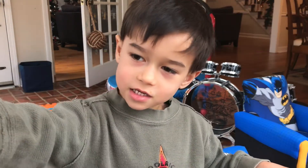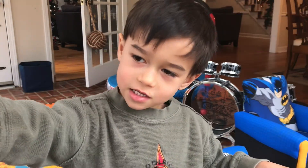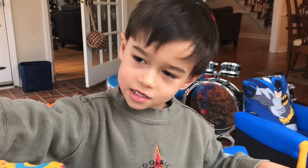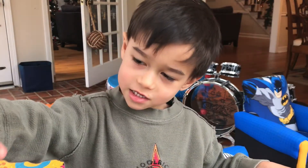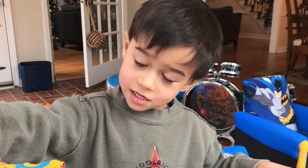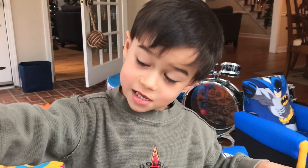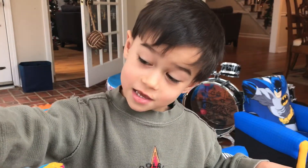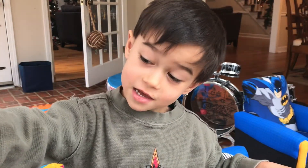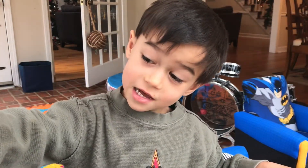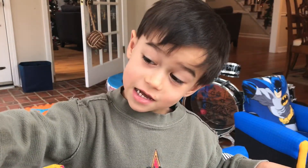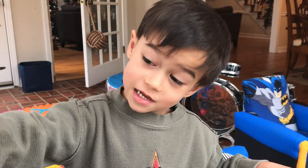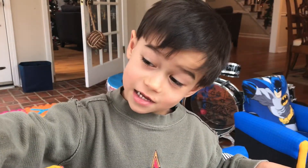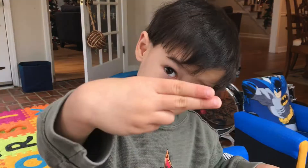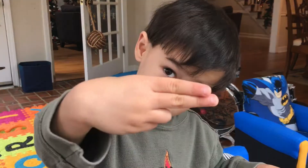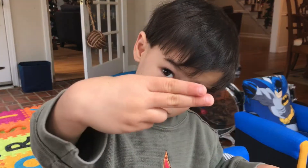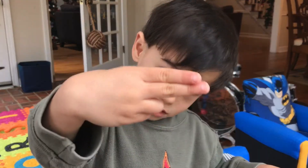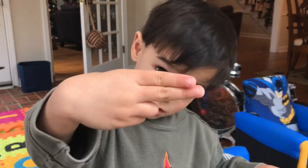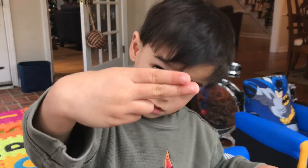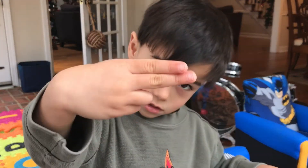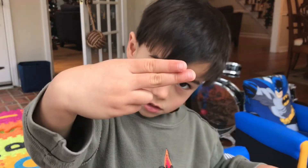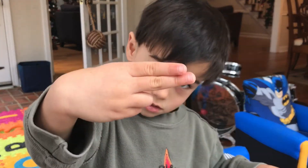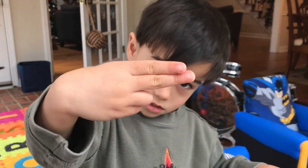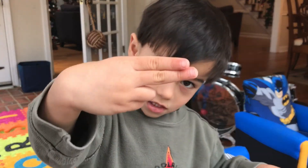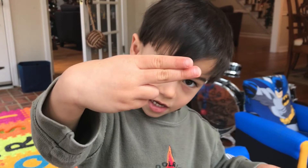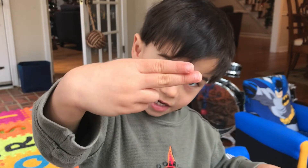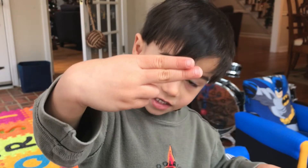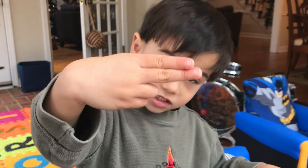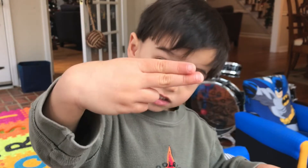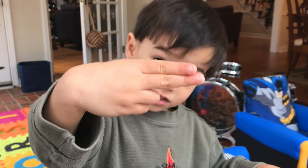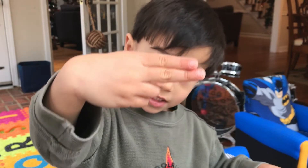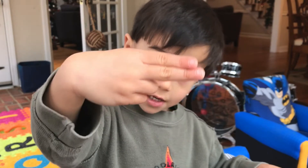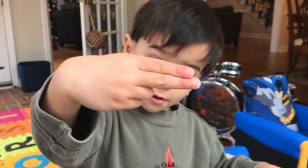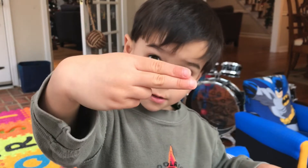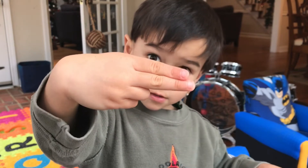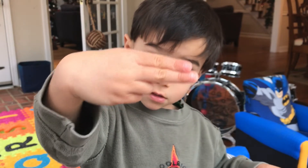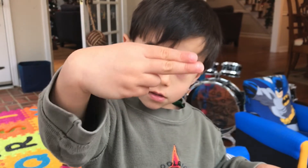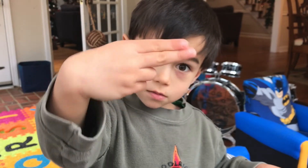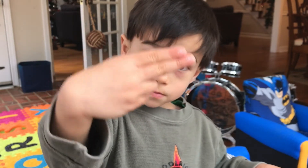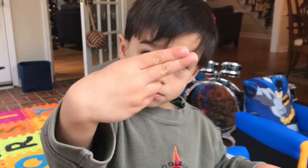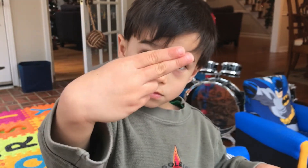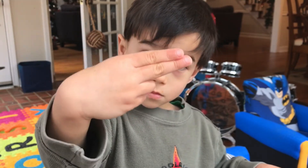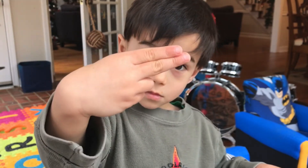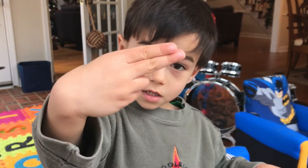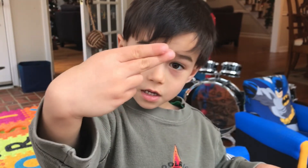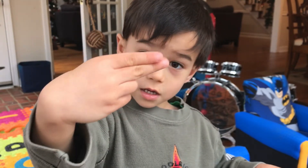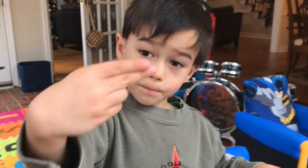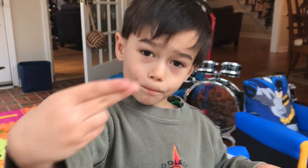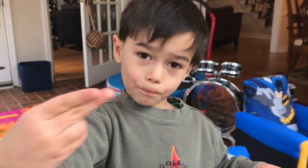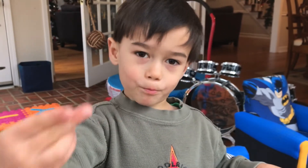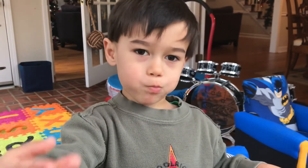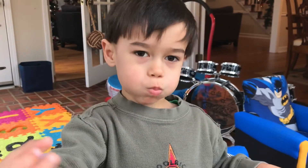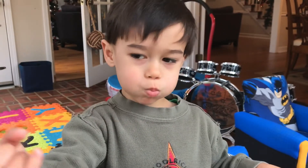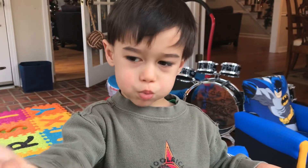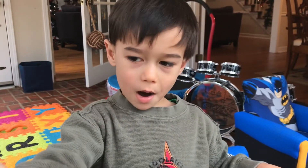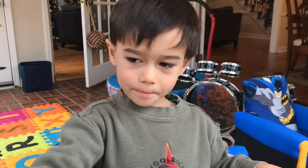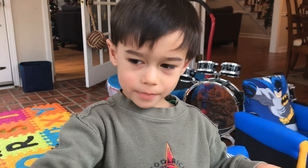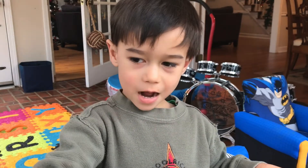house? Yeah. That's H. H. How about I? Ba, ba, ba.